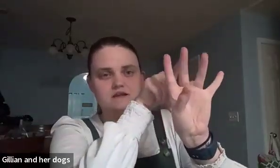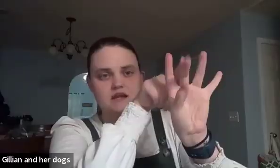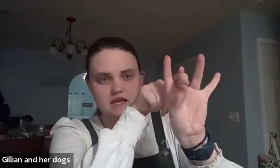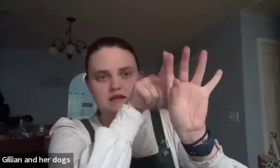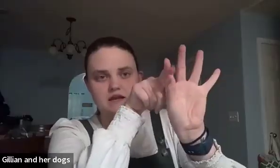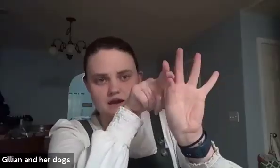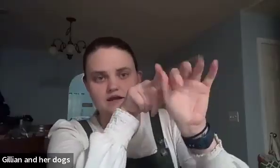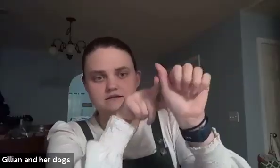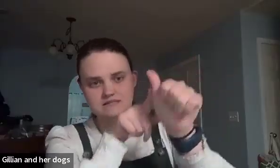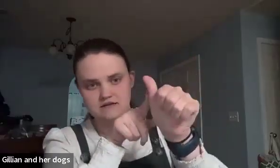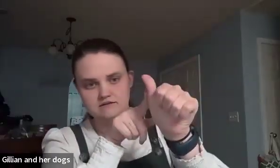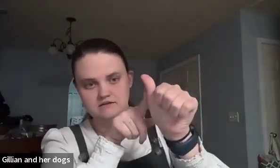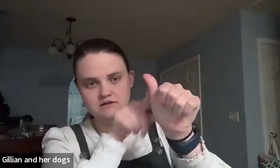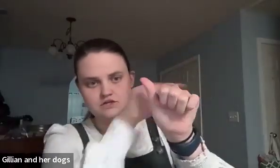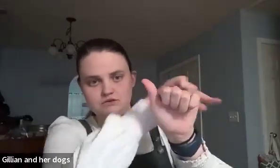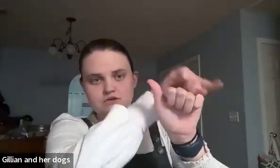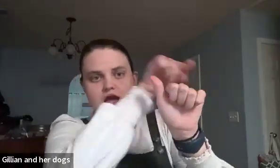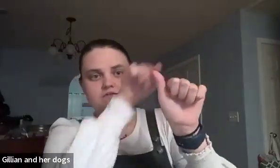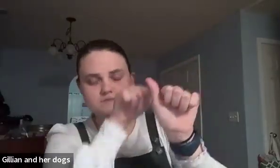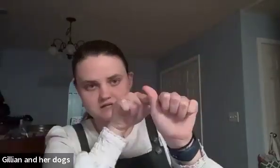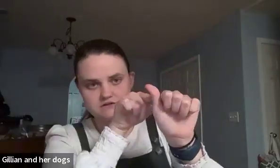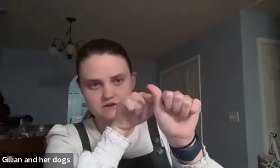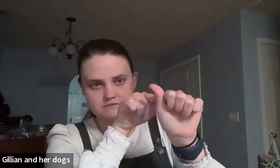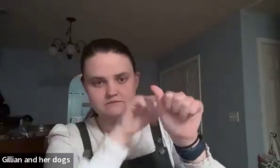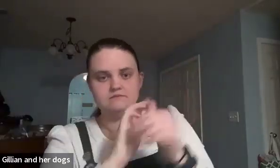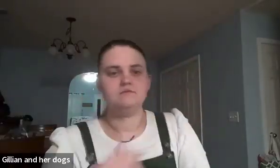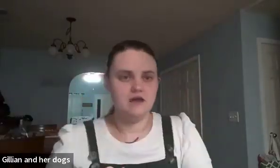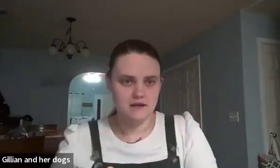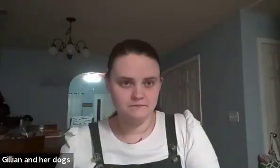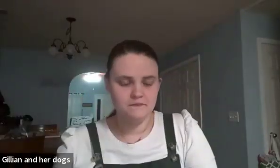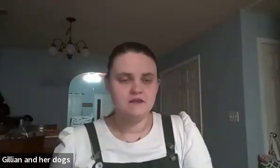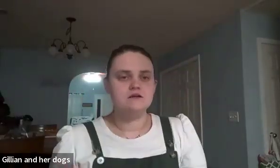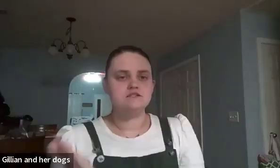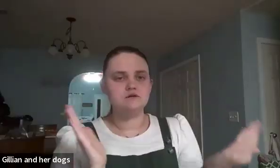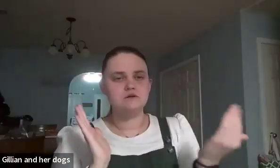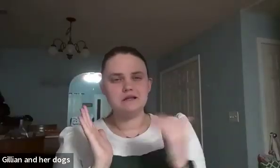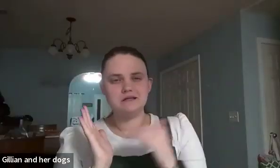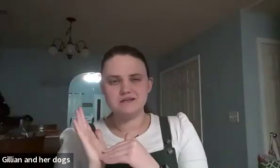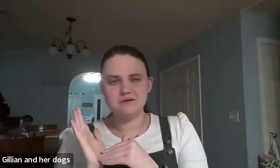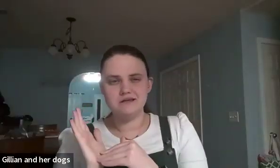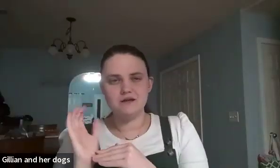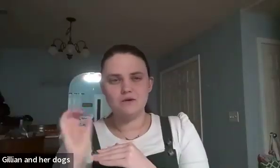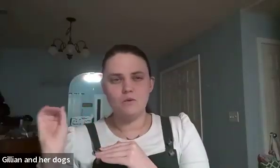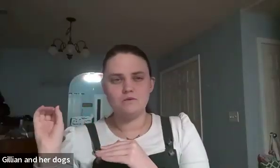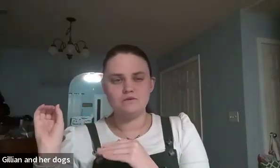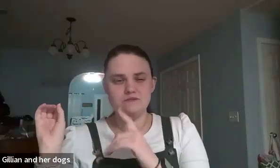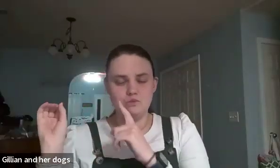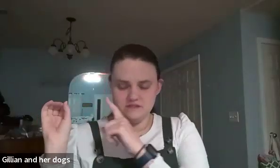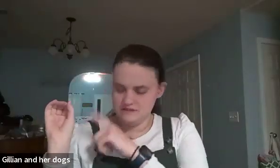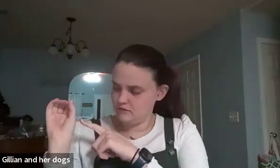7, 8, 9, 10. So it travels back to your thumb. Okay. So let's go again.